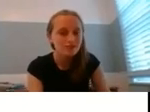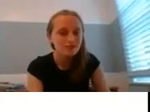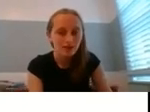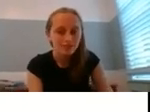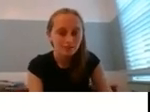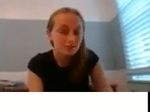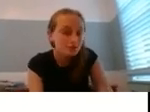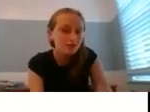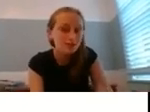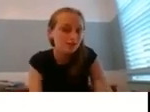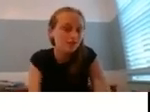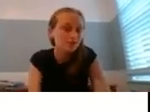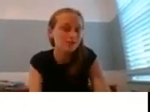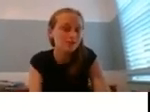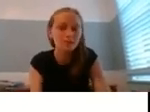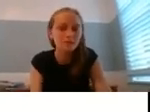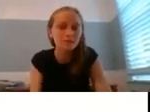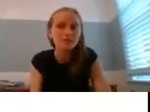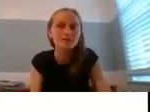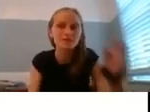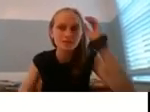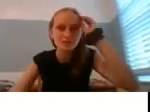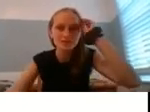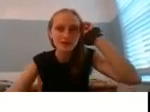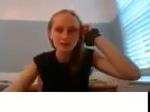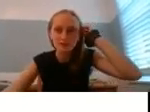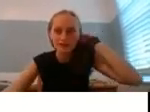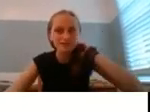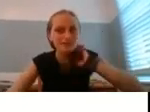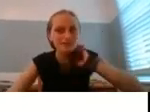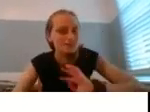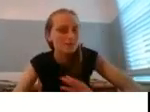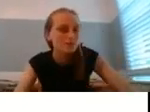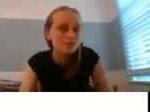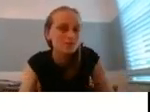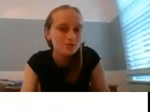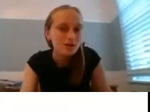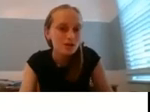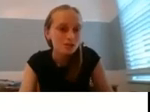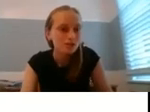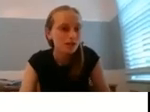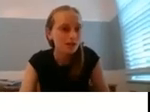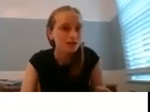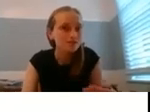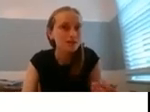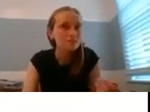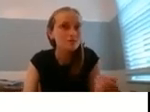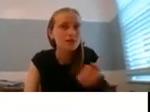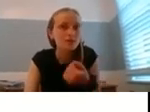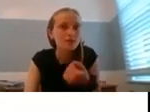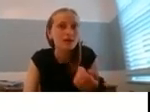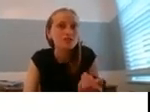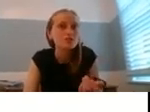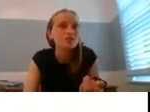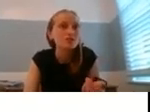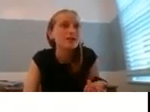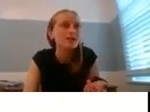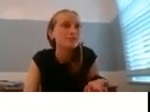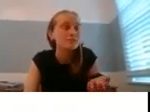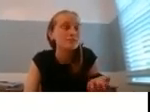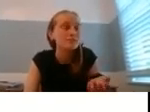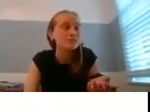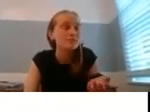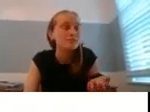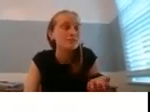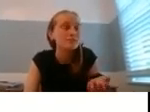in the history there's a lot of there's been a struggle for deaf people because there's something that we don't really have a lot of exposure to so a lot of time you're not really consciously aware